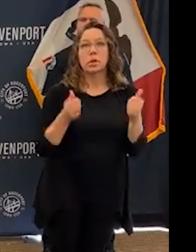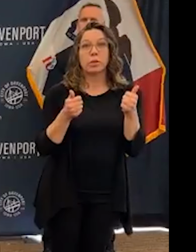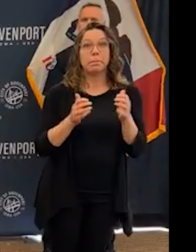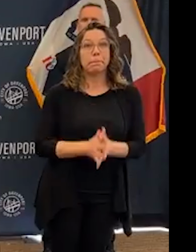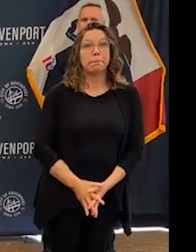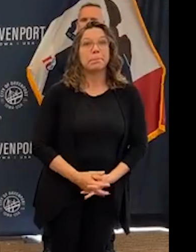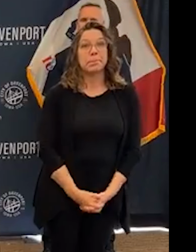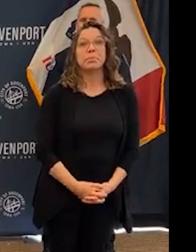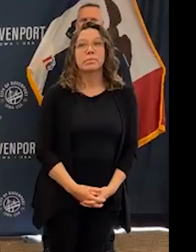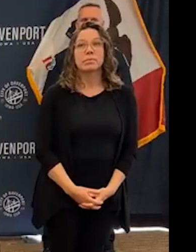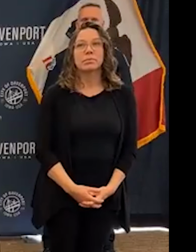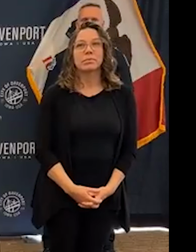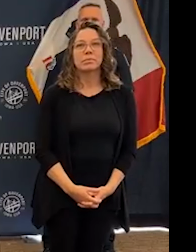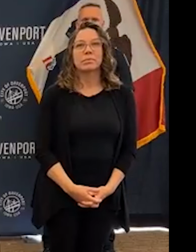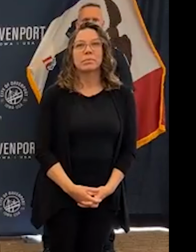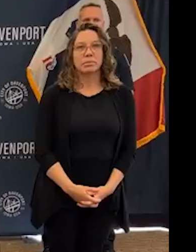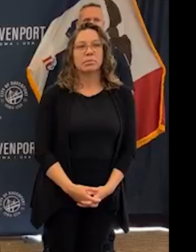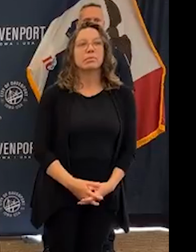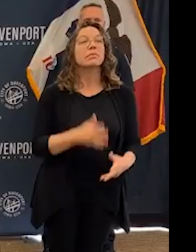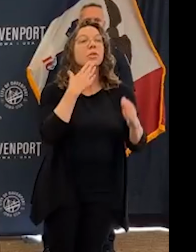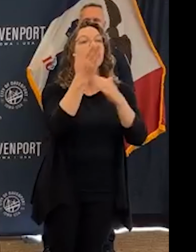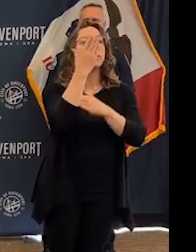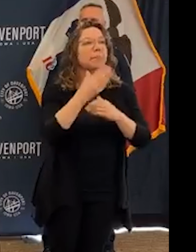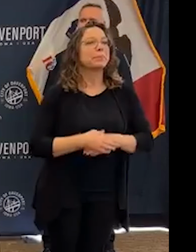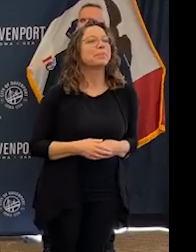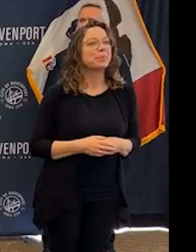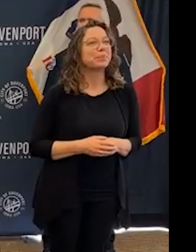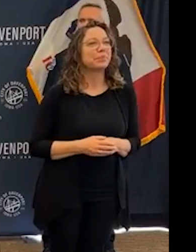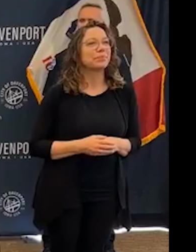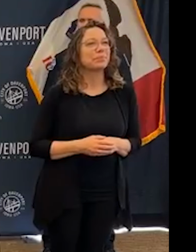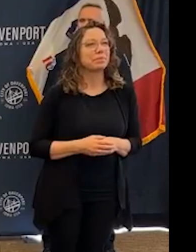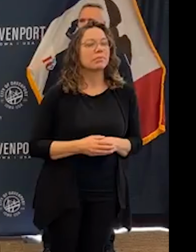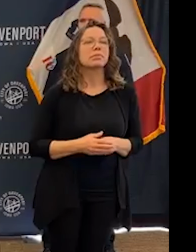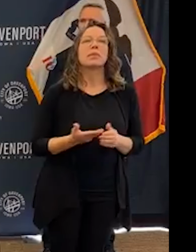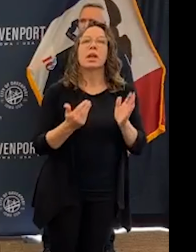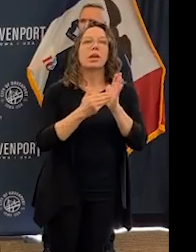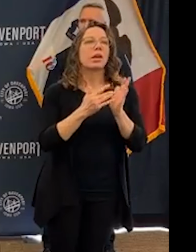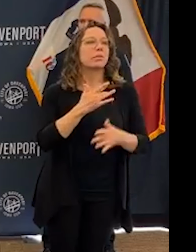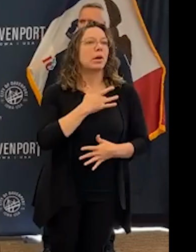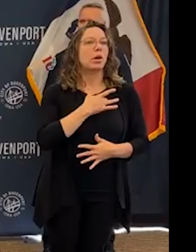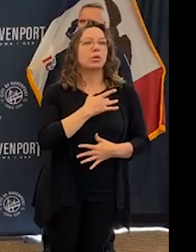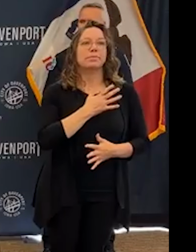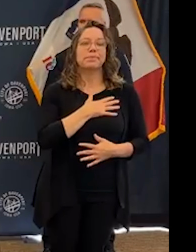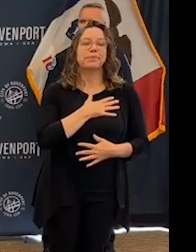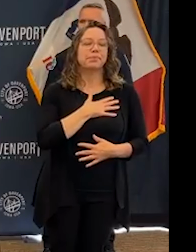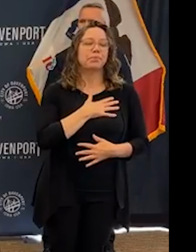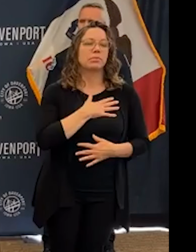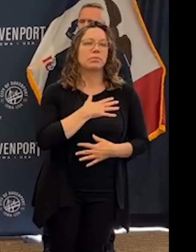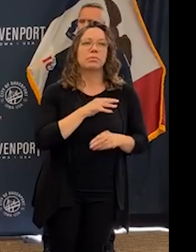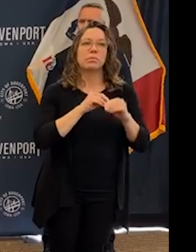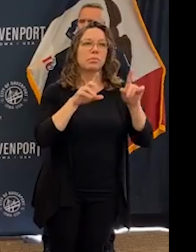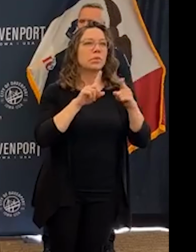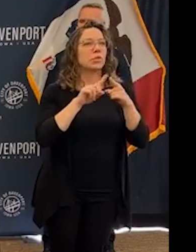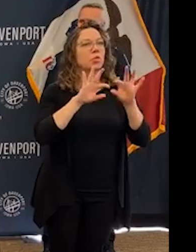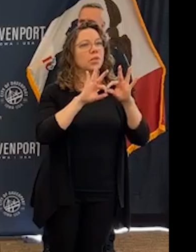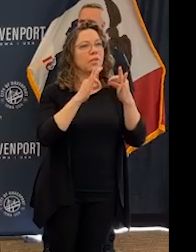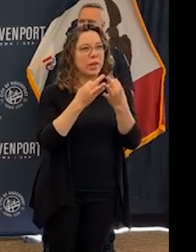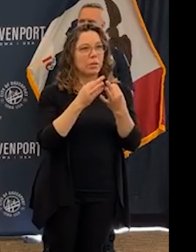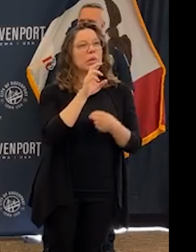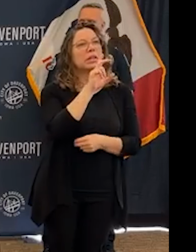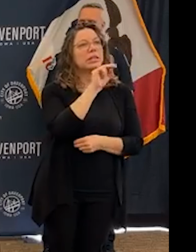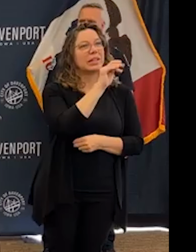good? So good. Good morning. Again, my heart goes out to the families of Daniel, Brandon, and